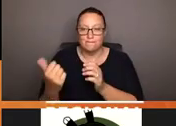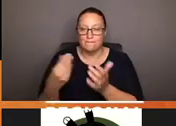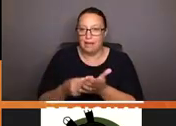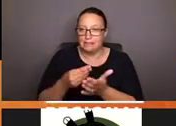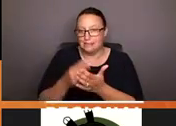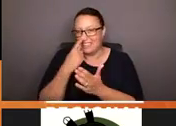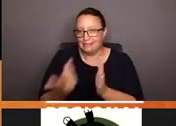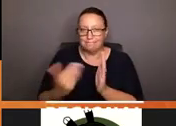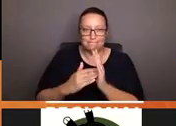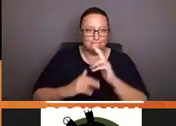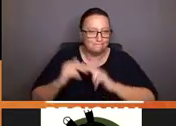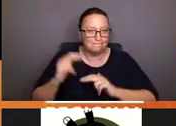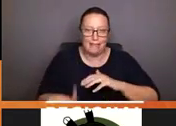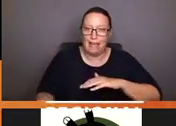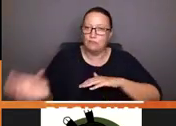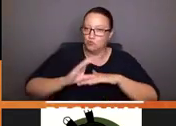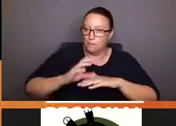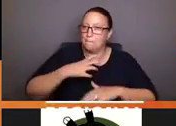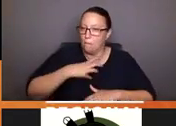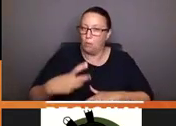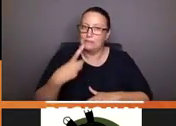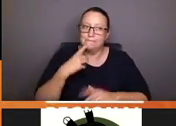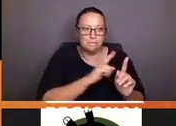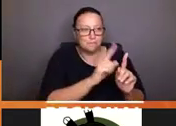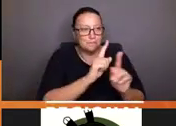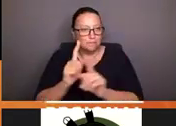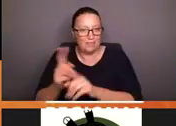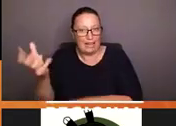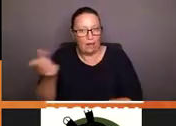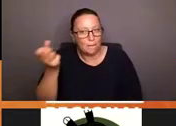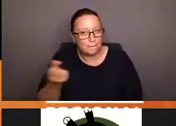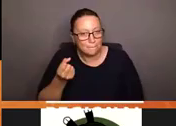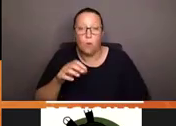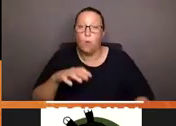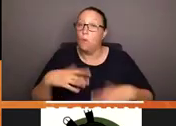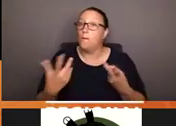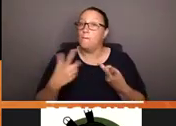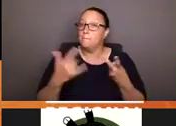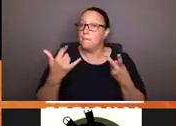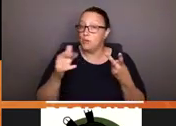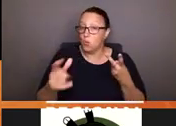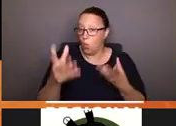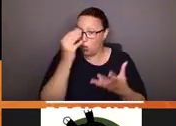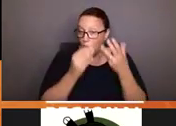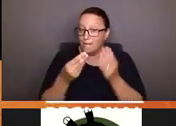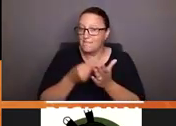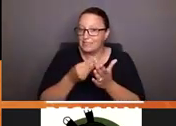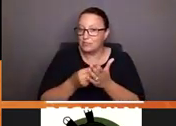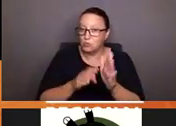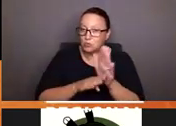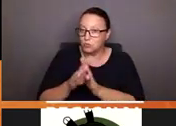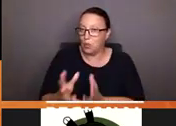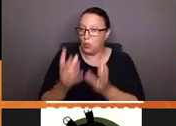of income from your practice. You might use the funding to learn a new skill that might increase the